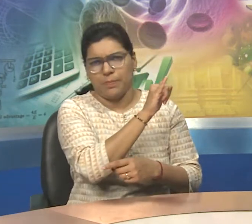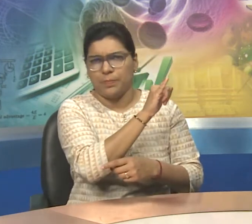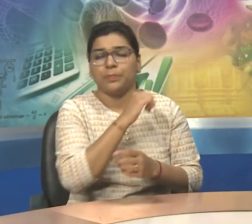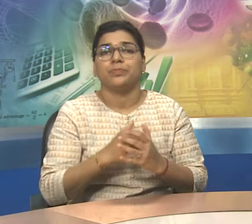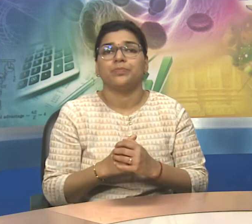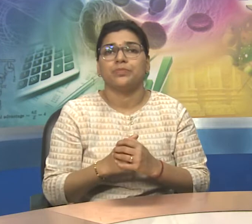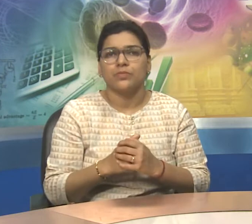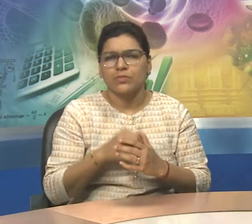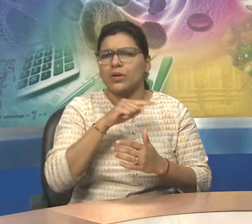legal